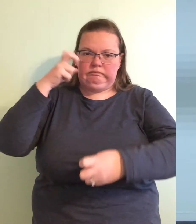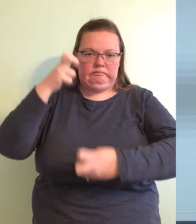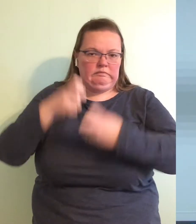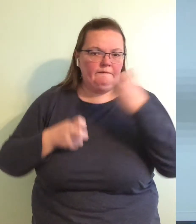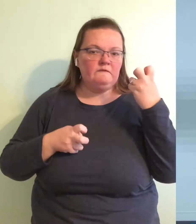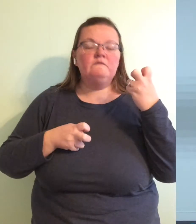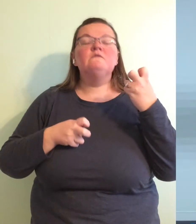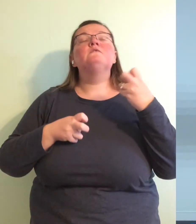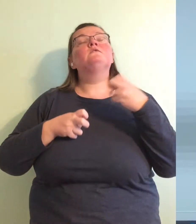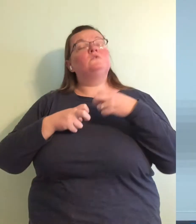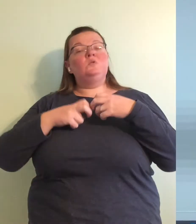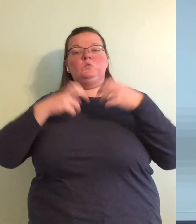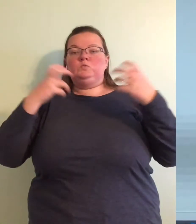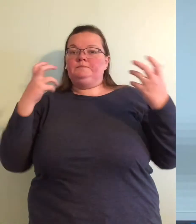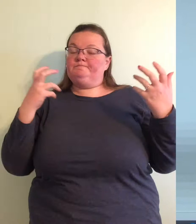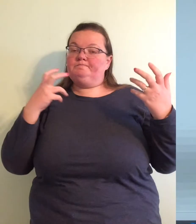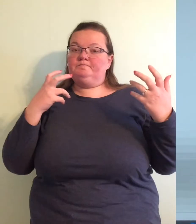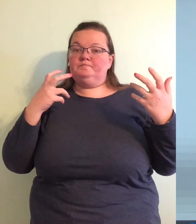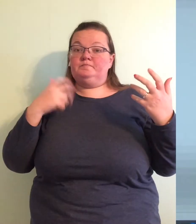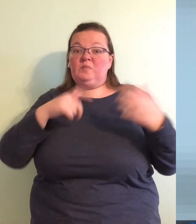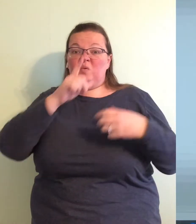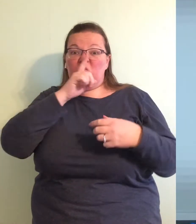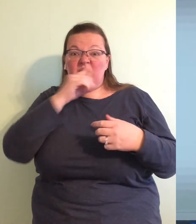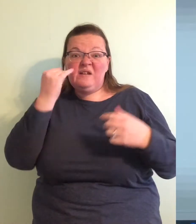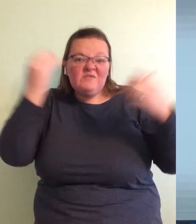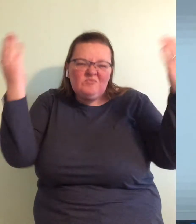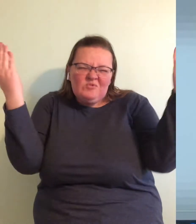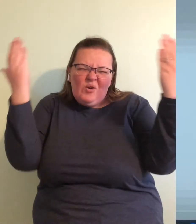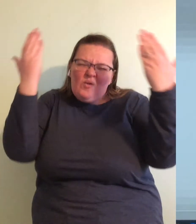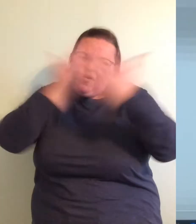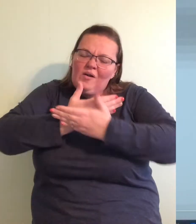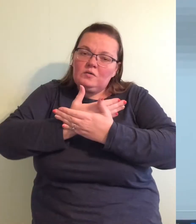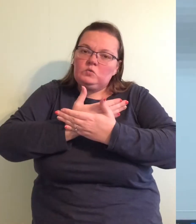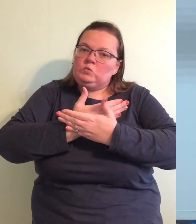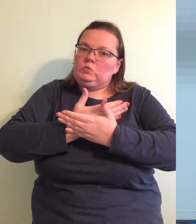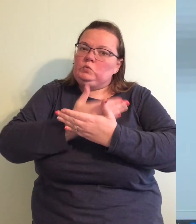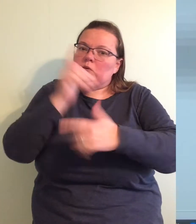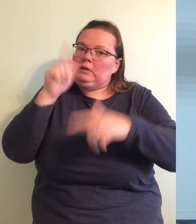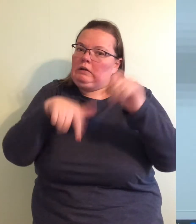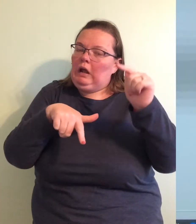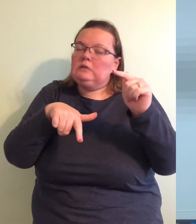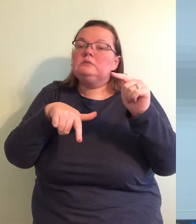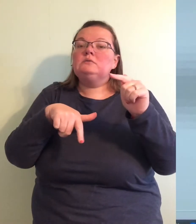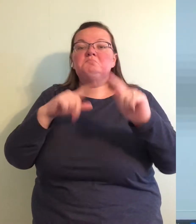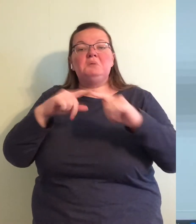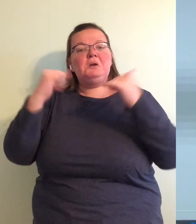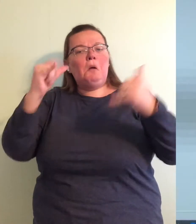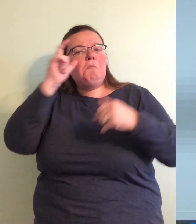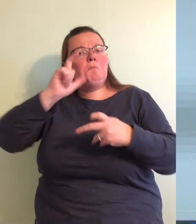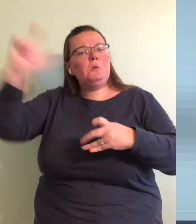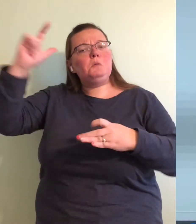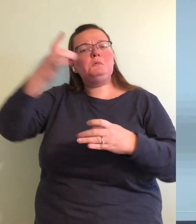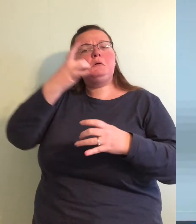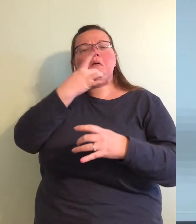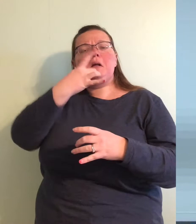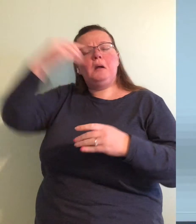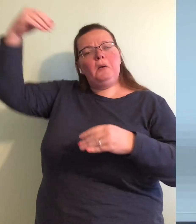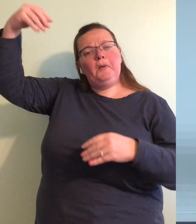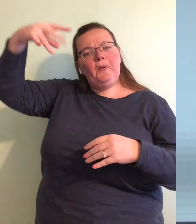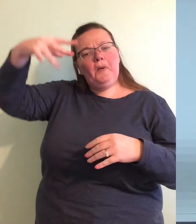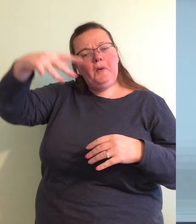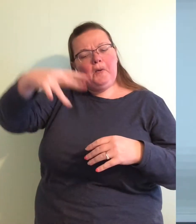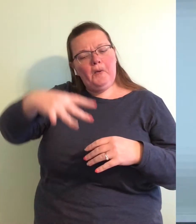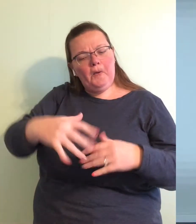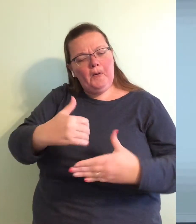with bushes, so that he could not have managed it at all in the dark. Even as it was, he got wet